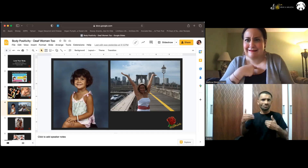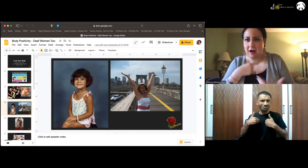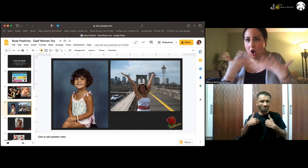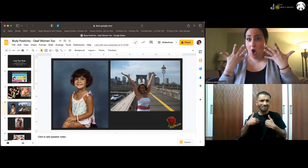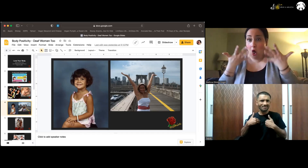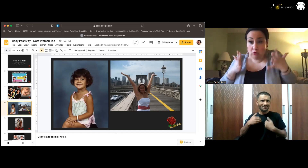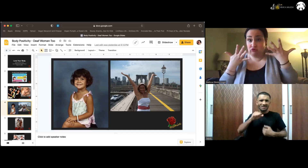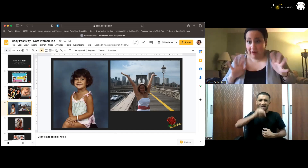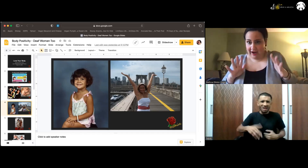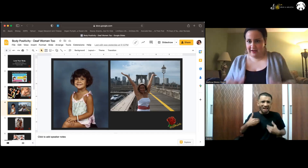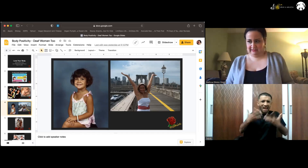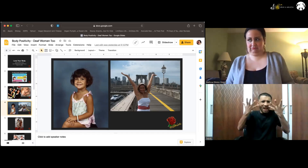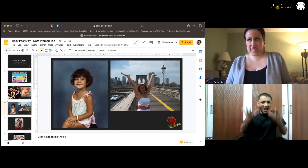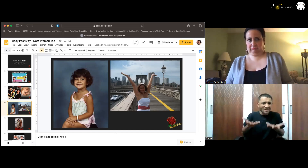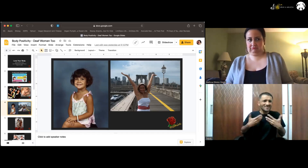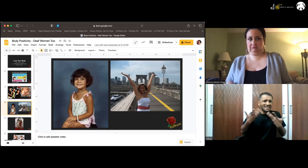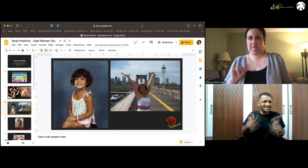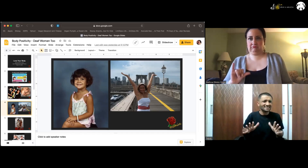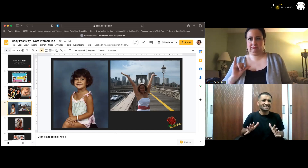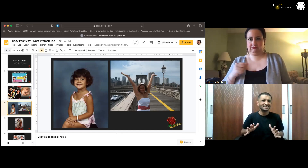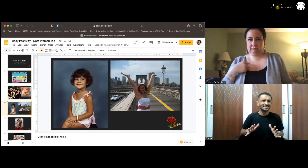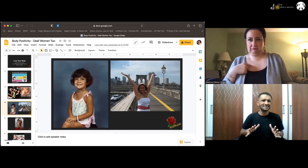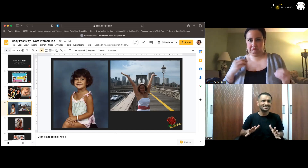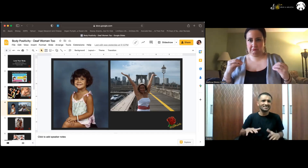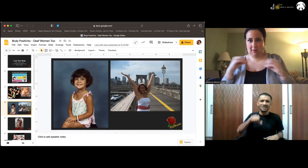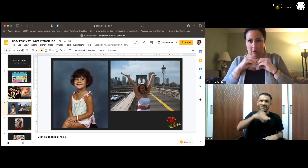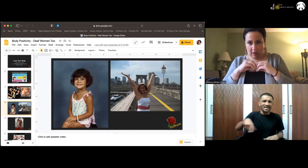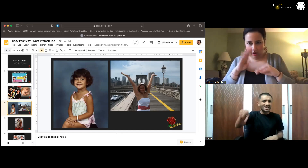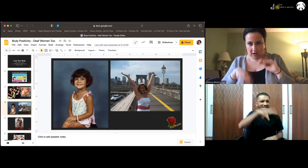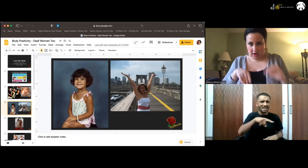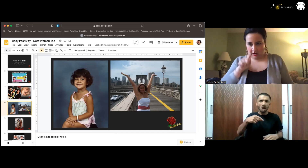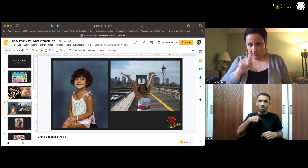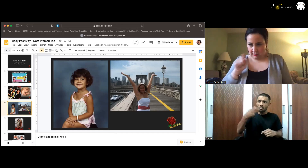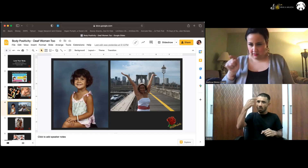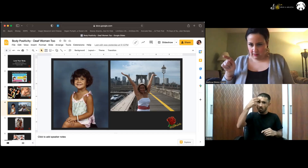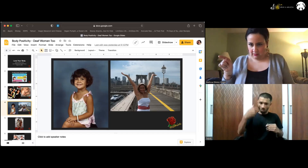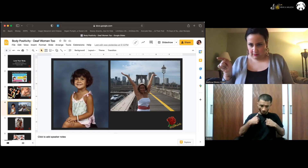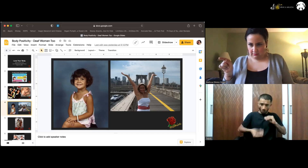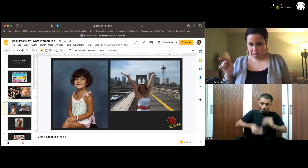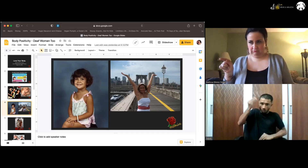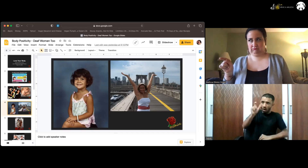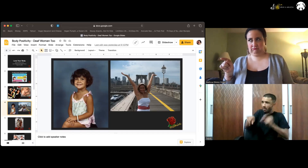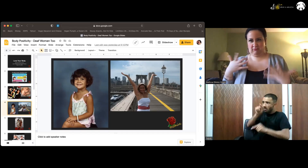So No I was one is very young at actually. that time, Sorry. and I was, you know,